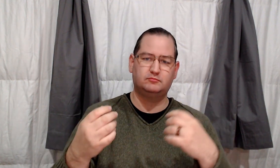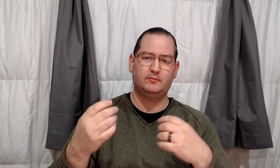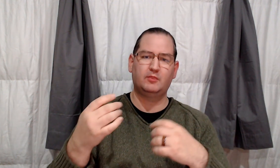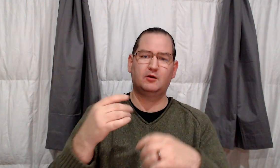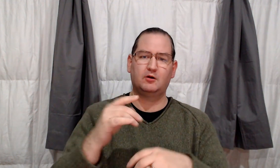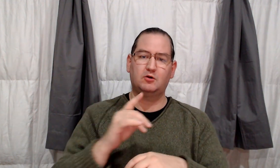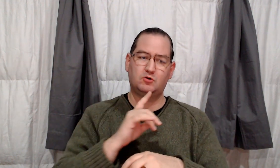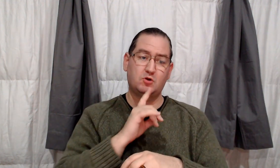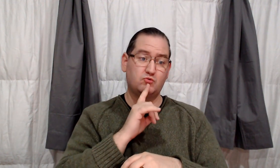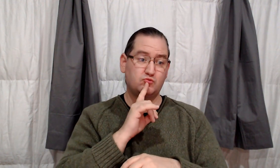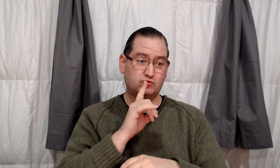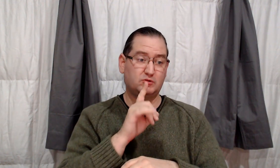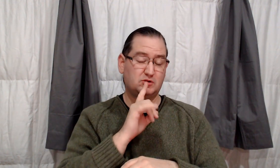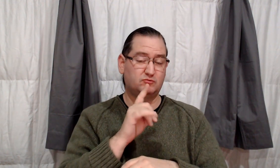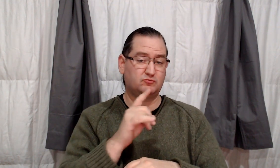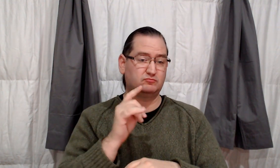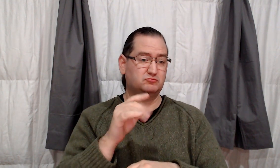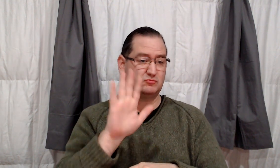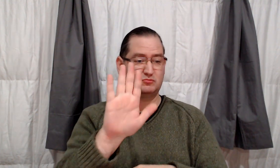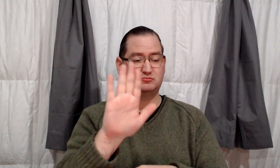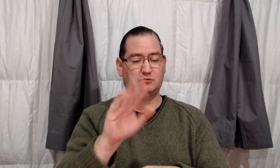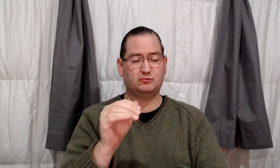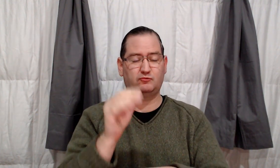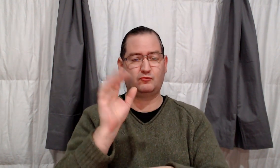making sure that you do that.